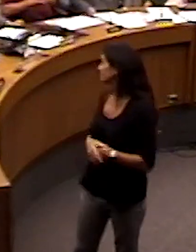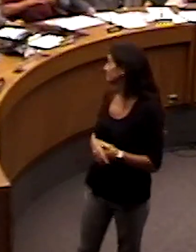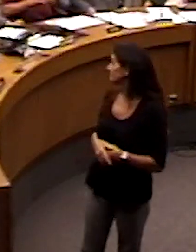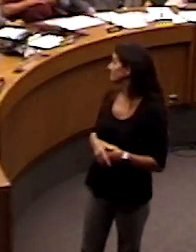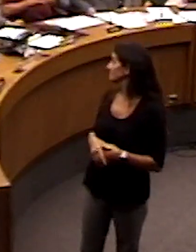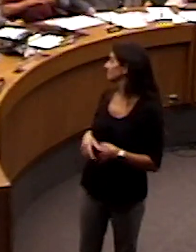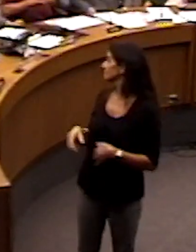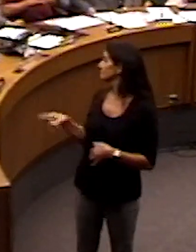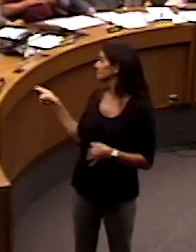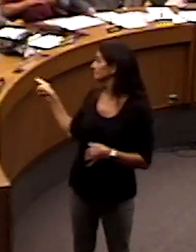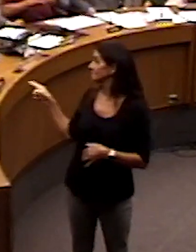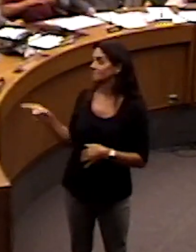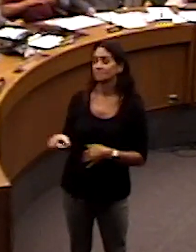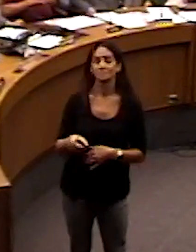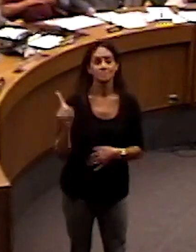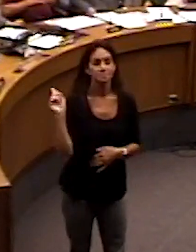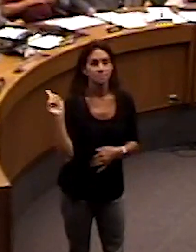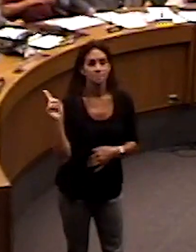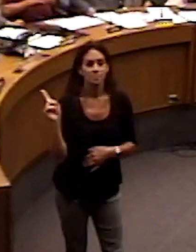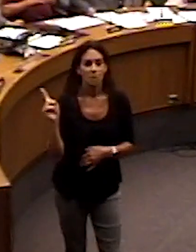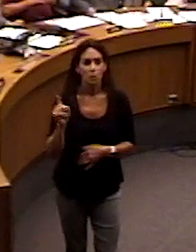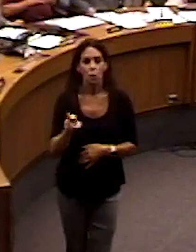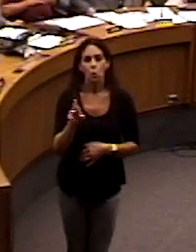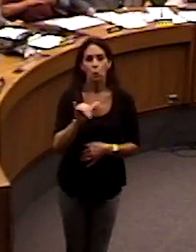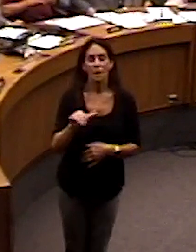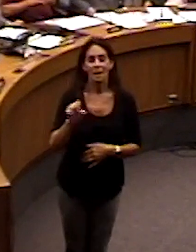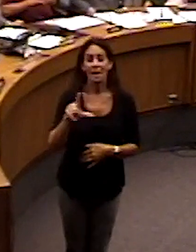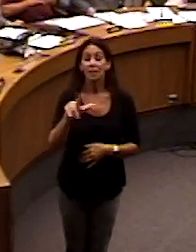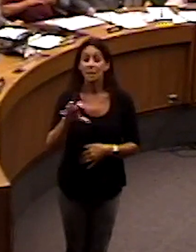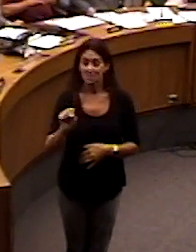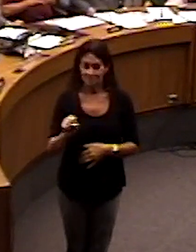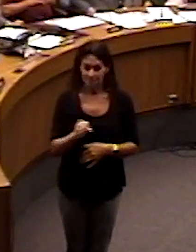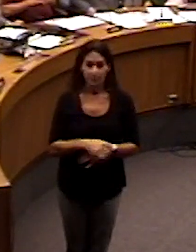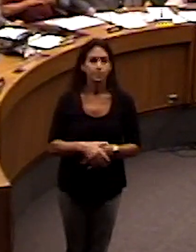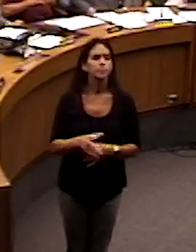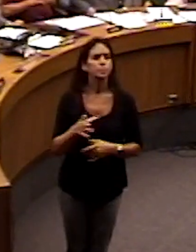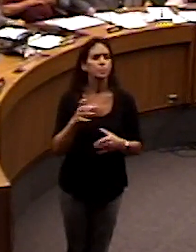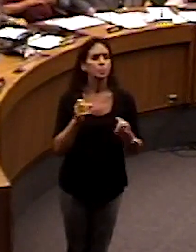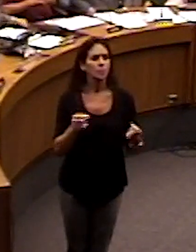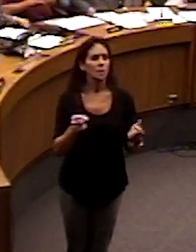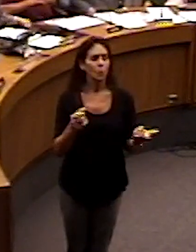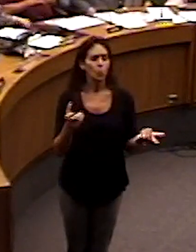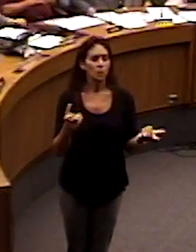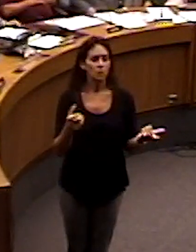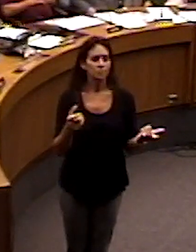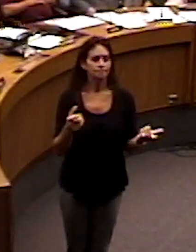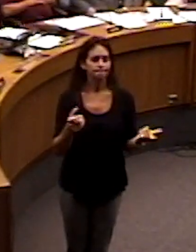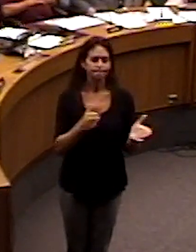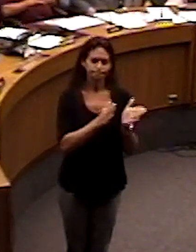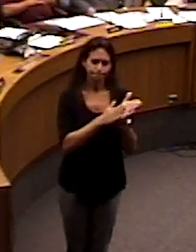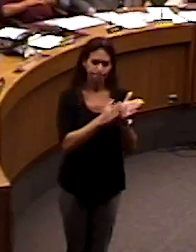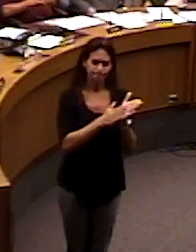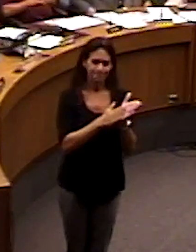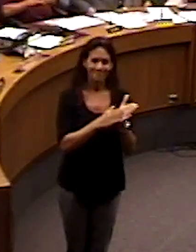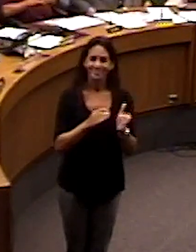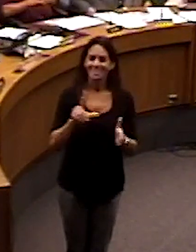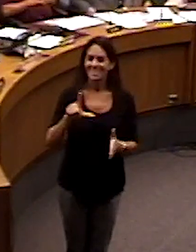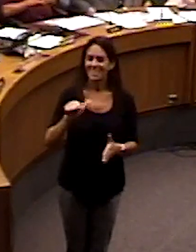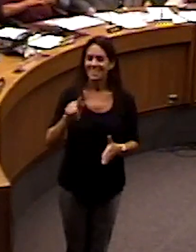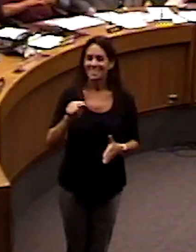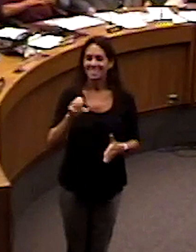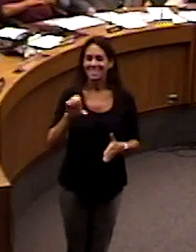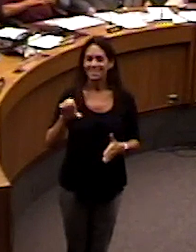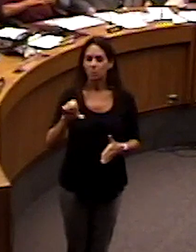Why are you picking on the breath? I wanted to give a shout out to Public Works. Little League football field,